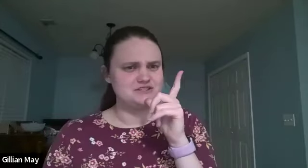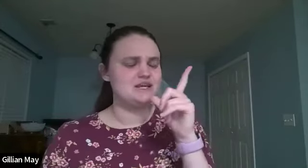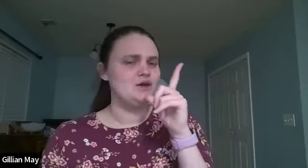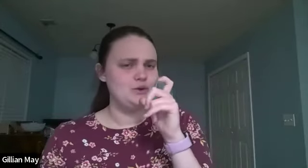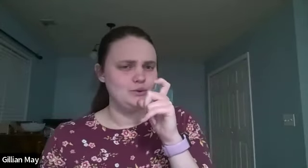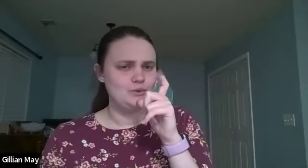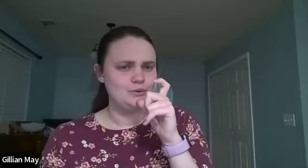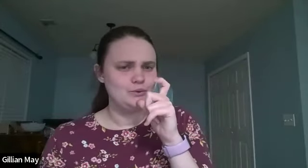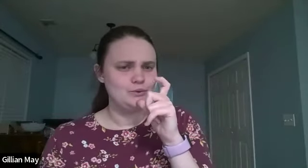interesting. Who.